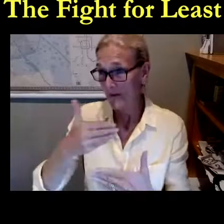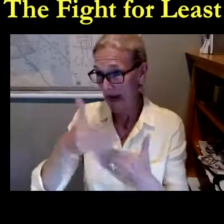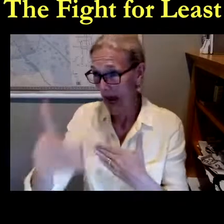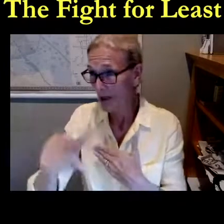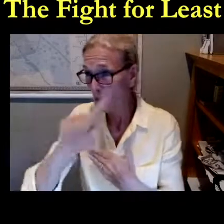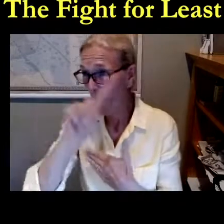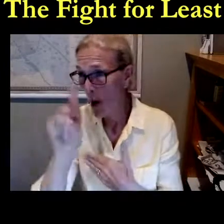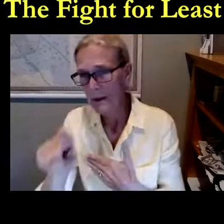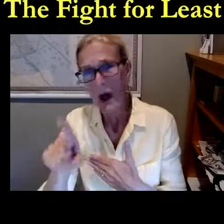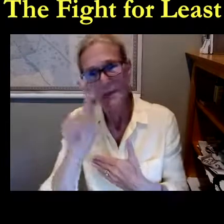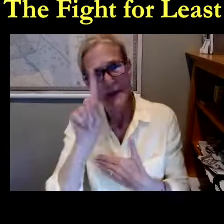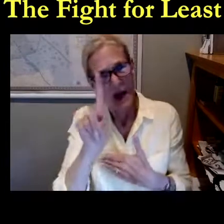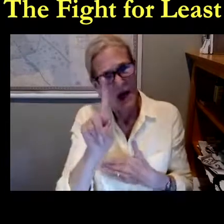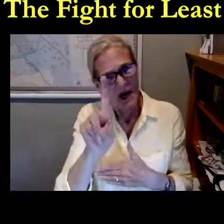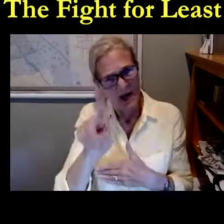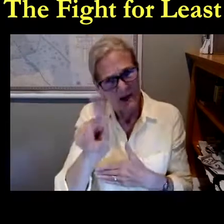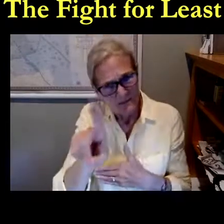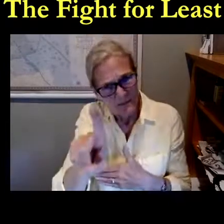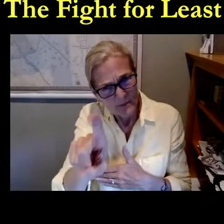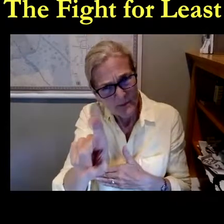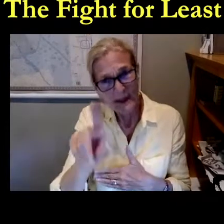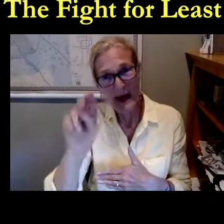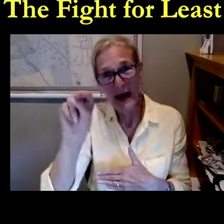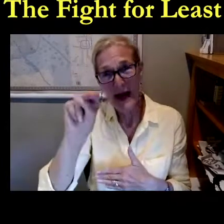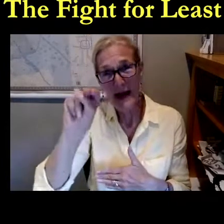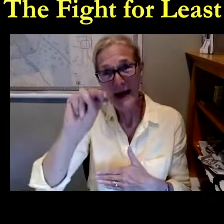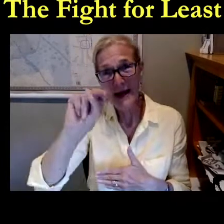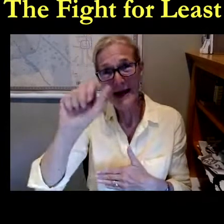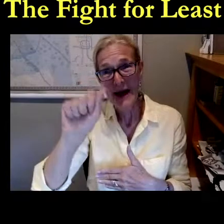I think you will enjoy my dissertation. Anyway,